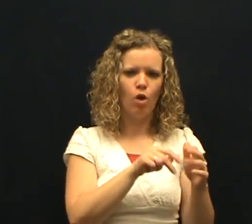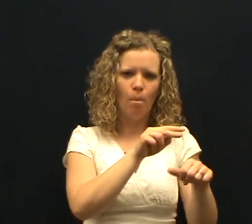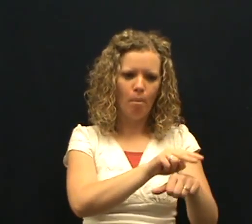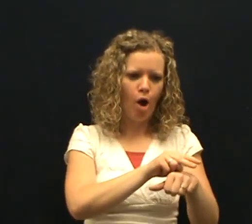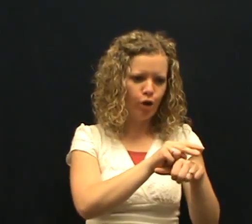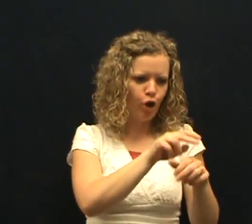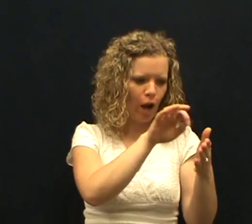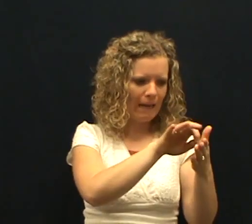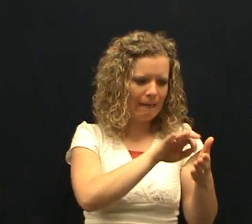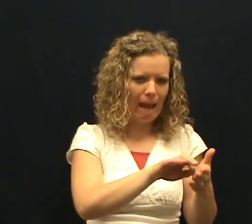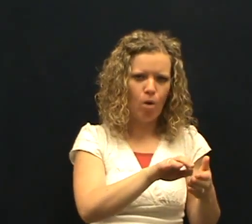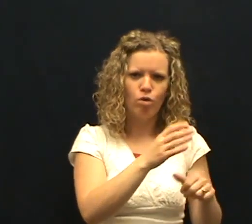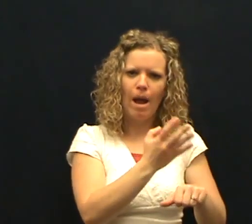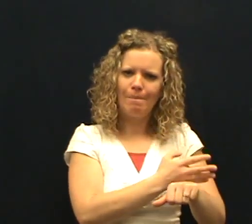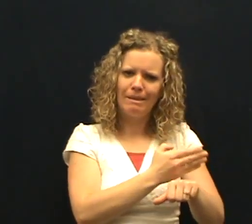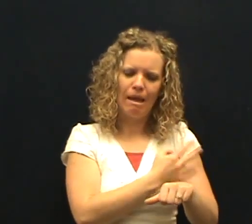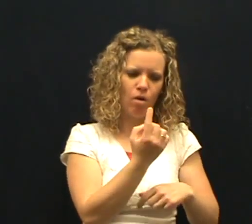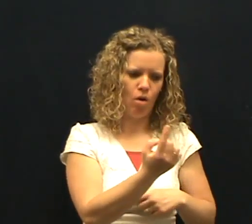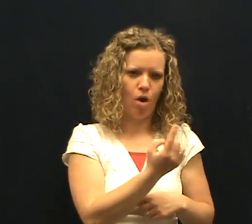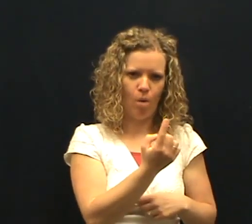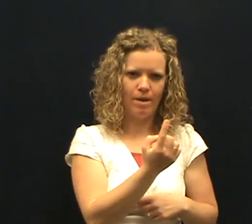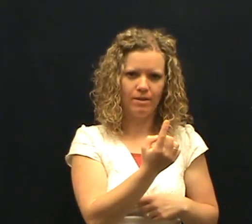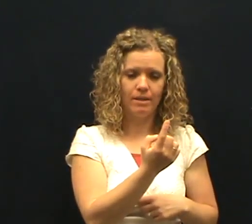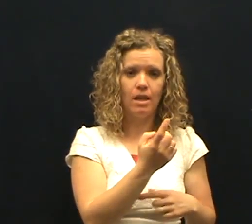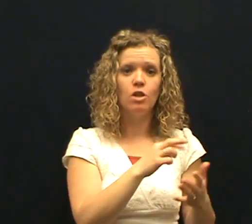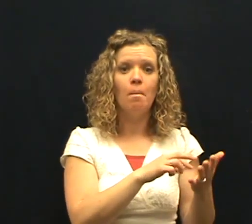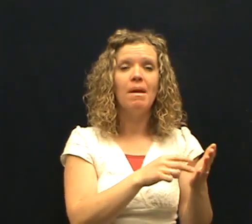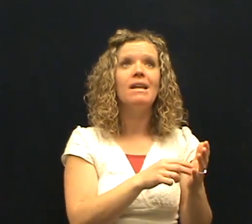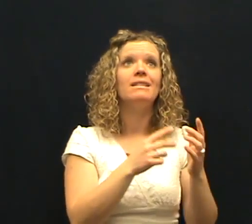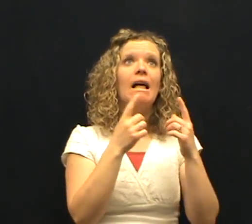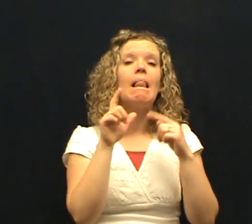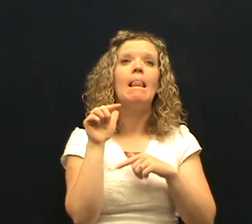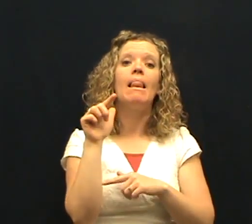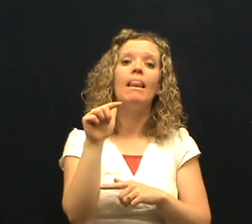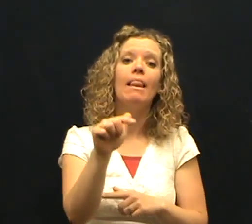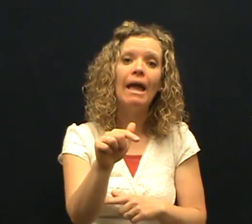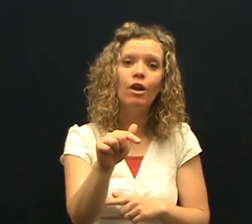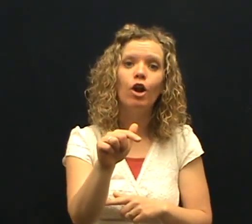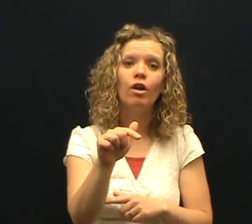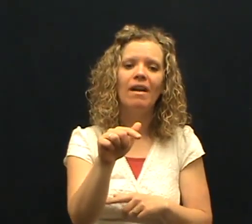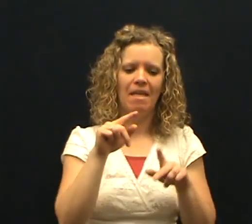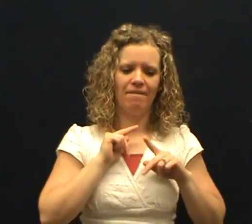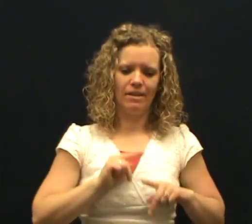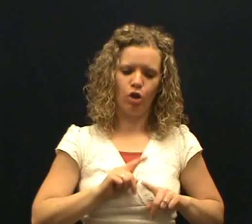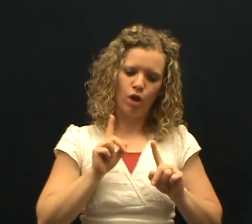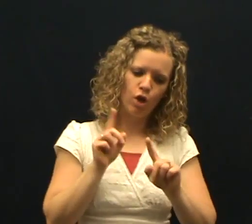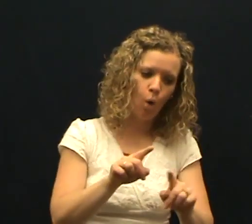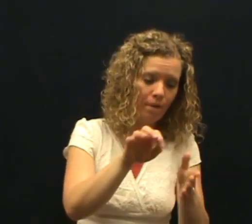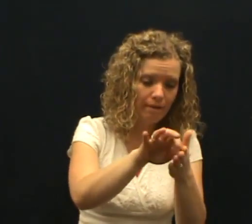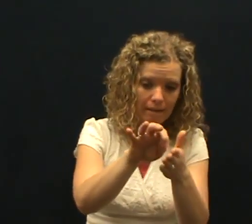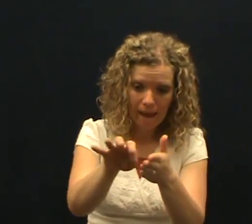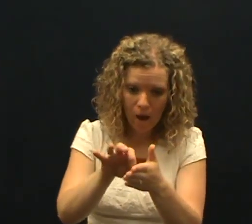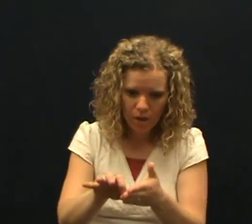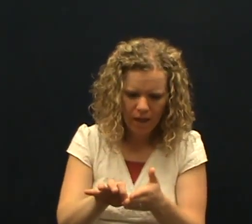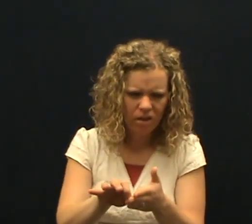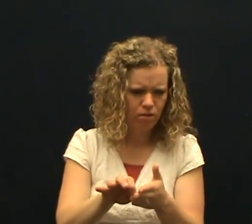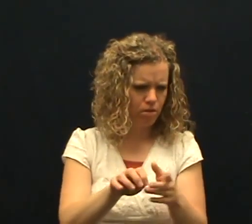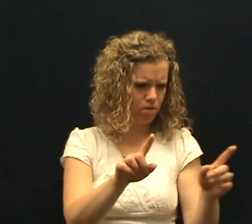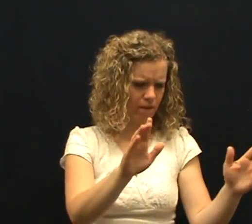a count, an inventory account, a physical count, and there's a difference, we can tell what that difference is. It's